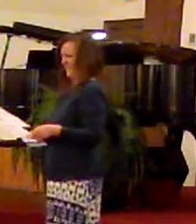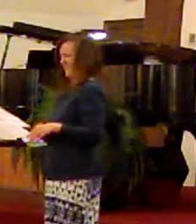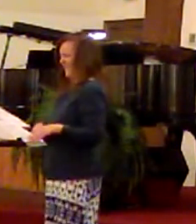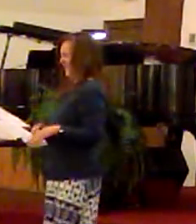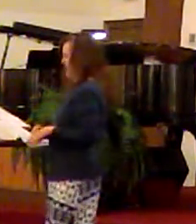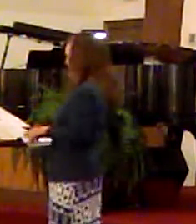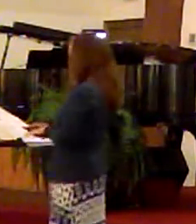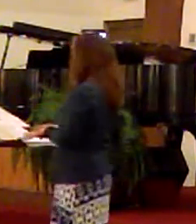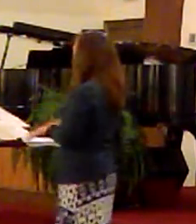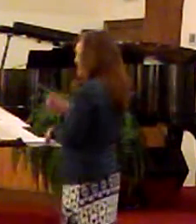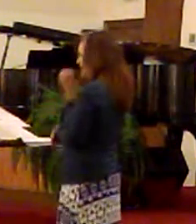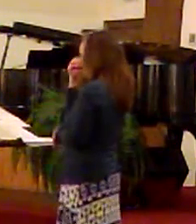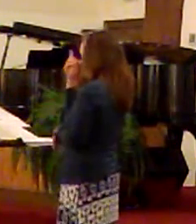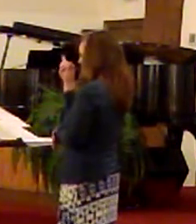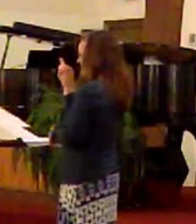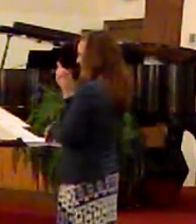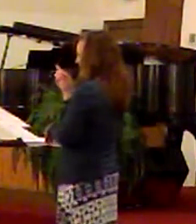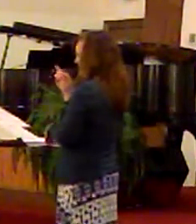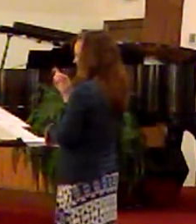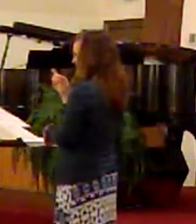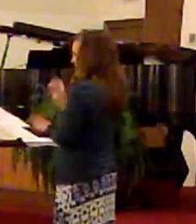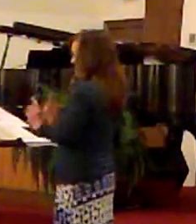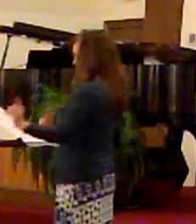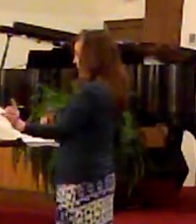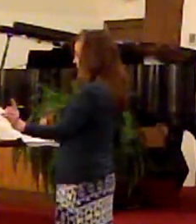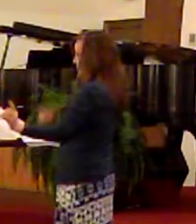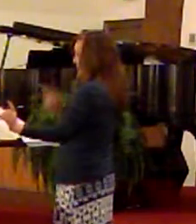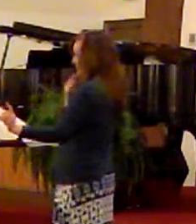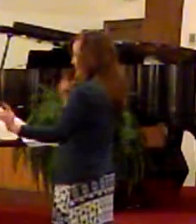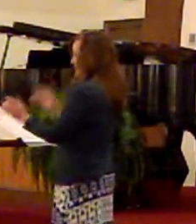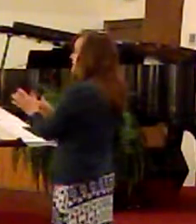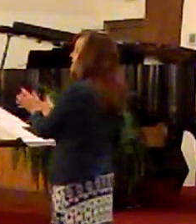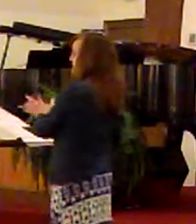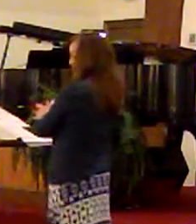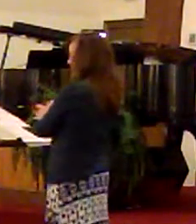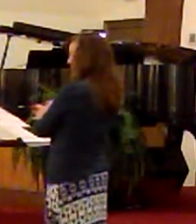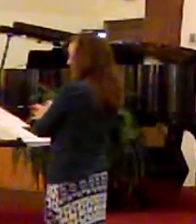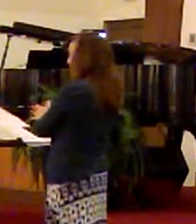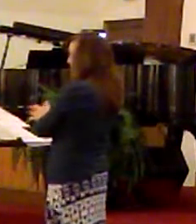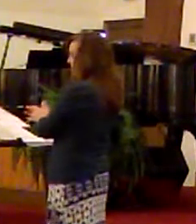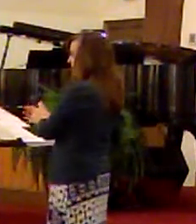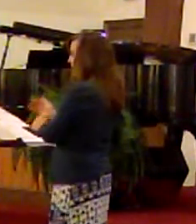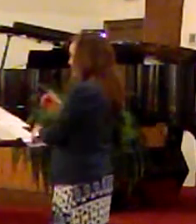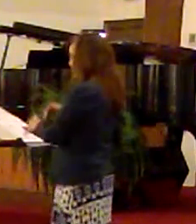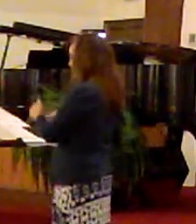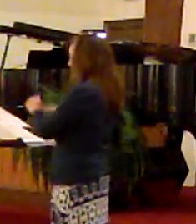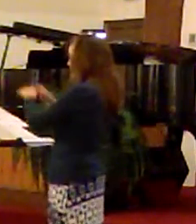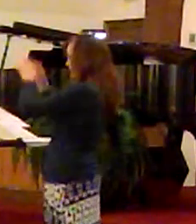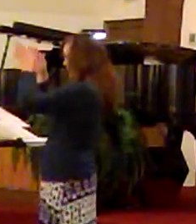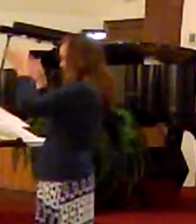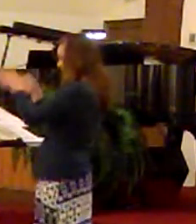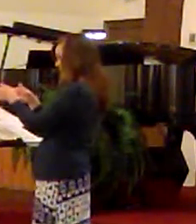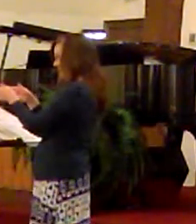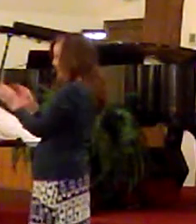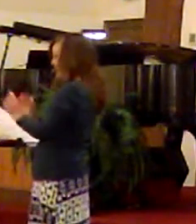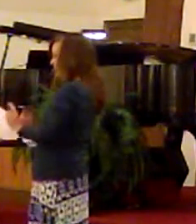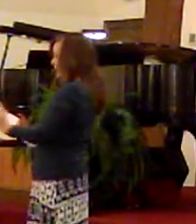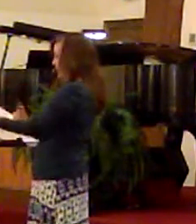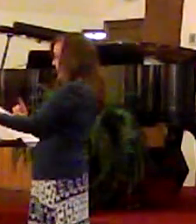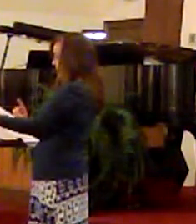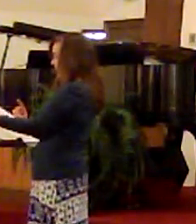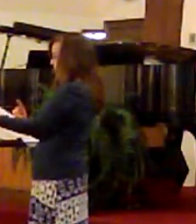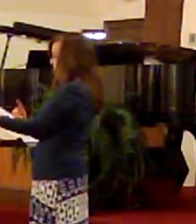Verse 36, then Jesus sent the multitude away, this is in Matthew 13, and went into the house, and his disciples came to him, saying,